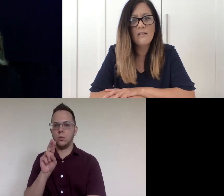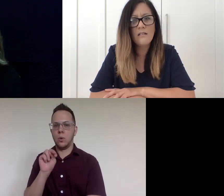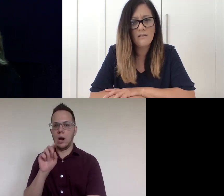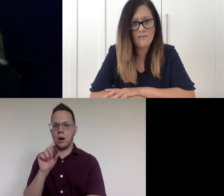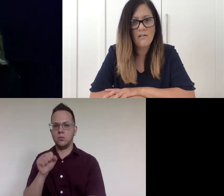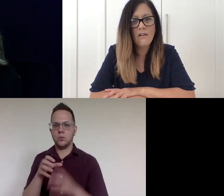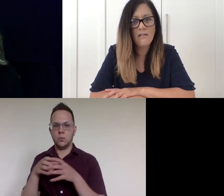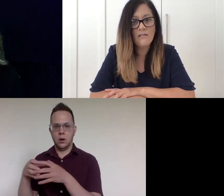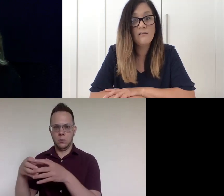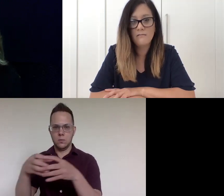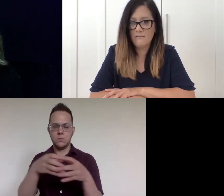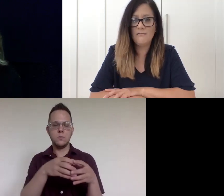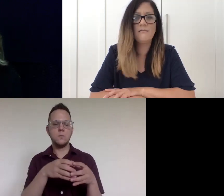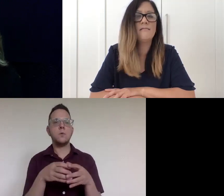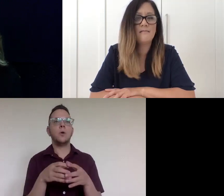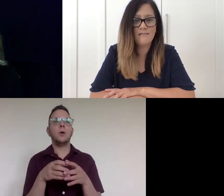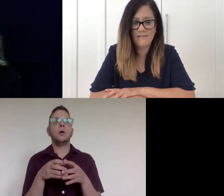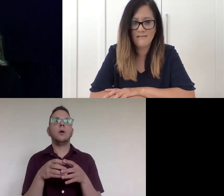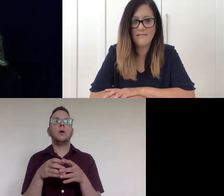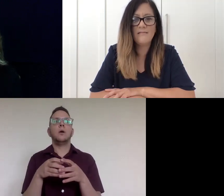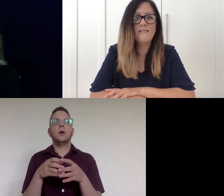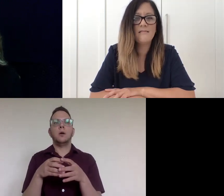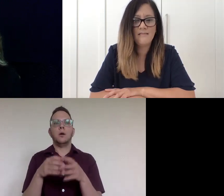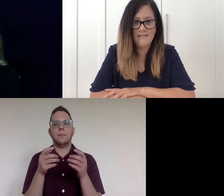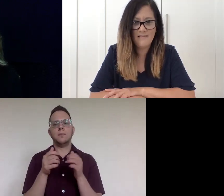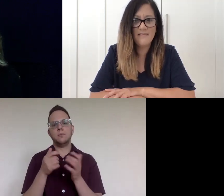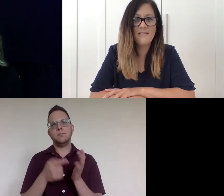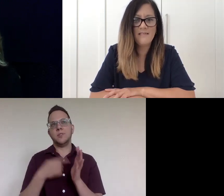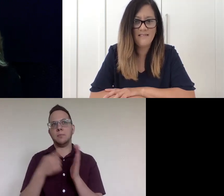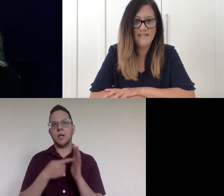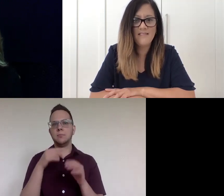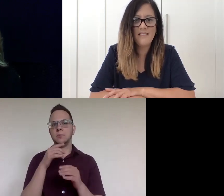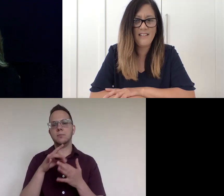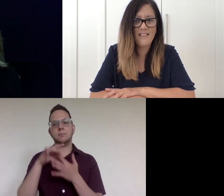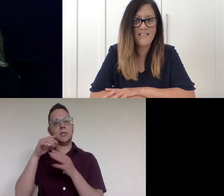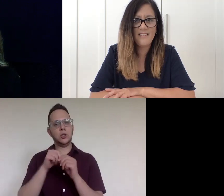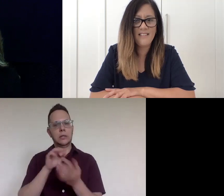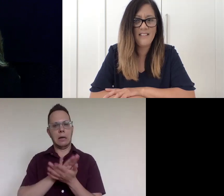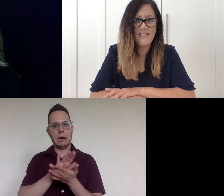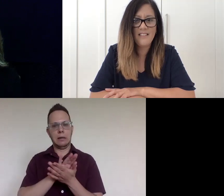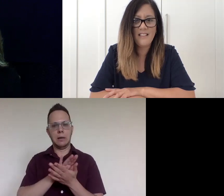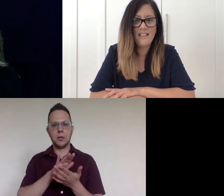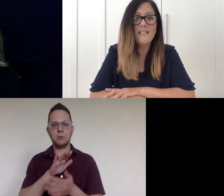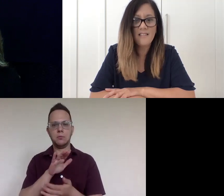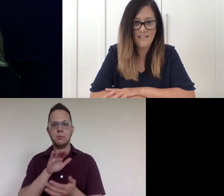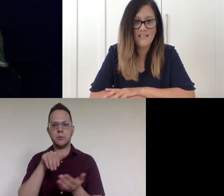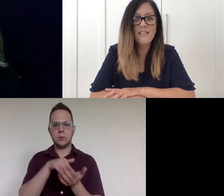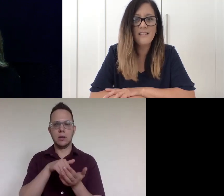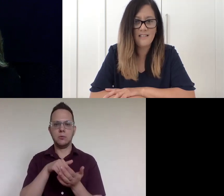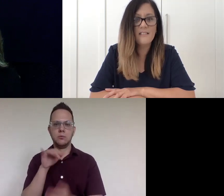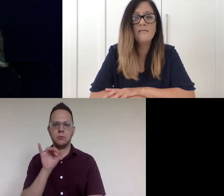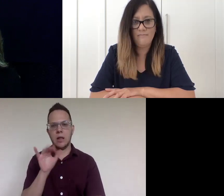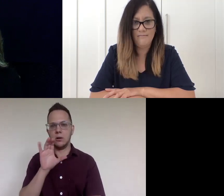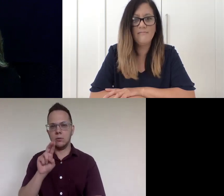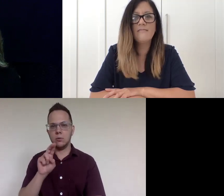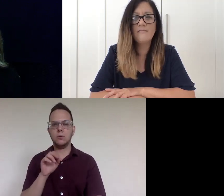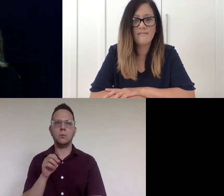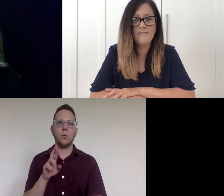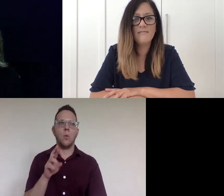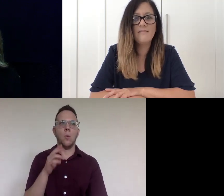the hospital to do rounds with other professionals, sometimes it would be a specific academic